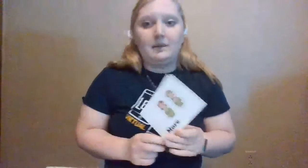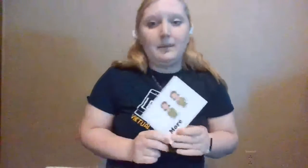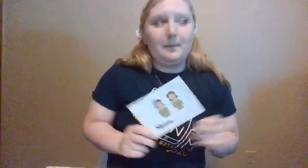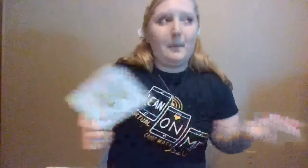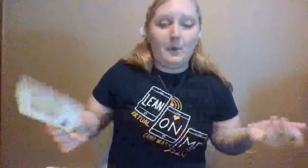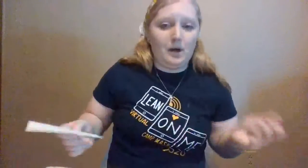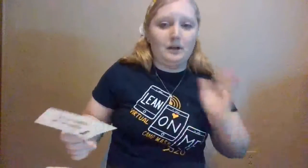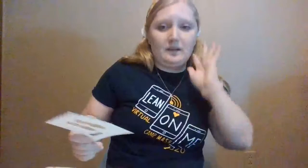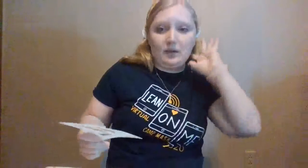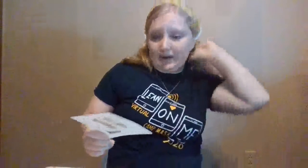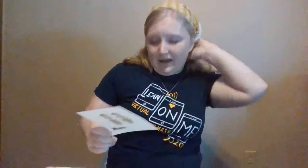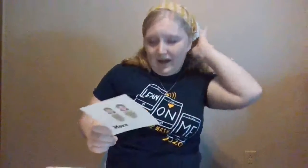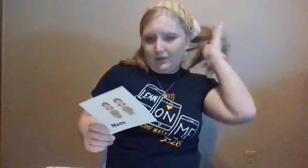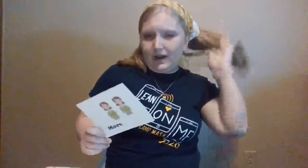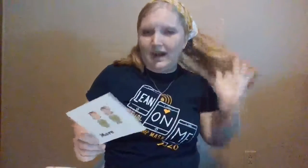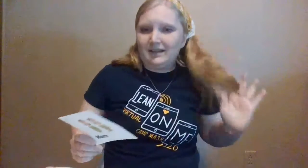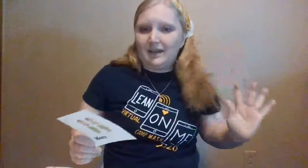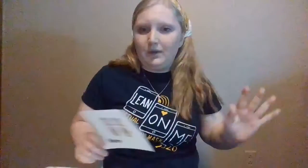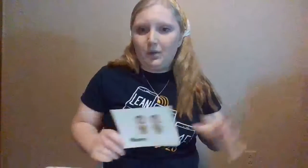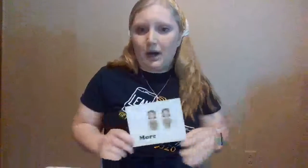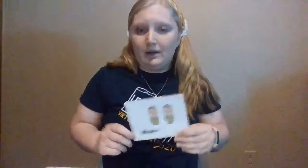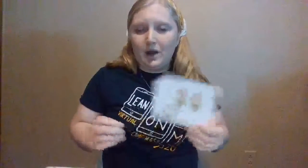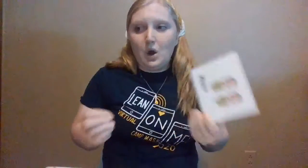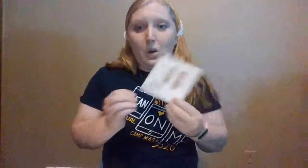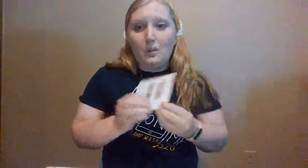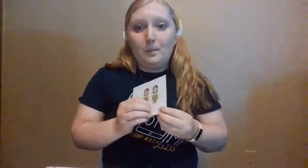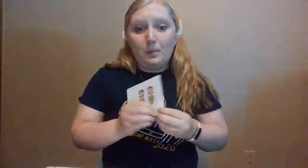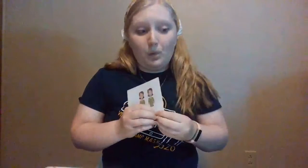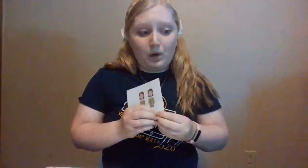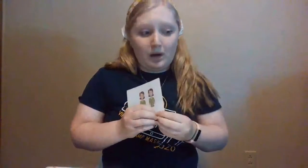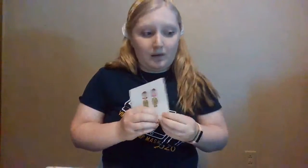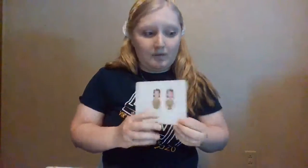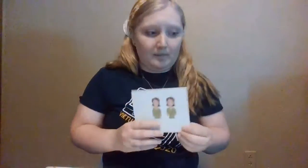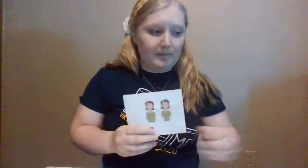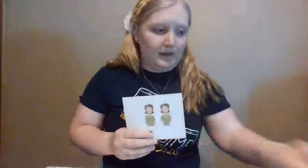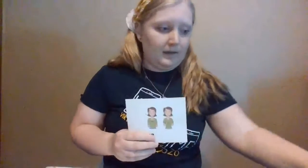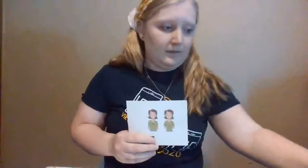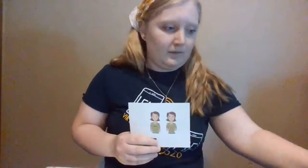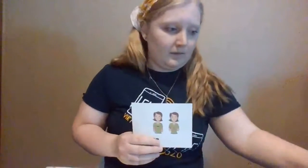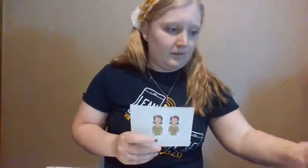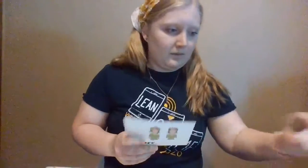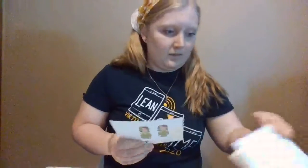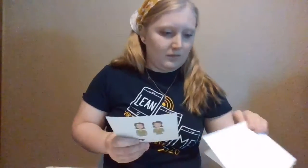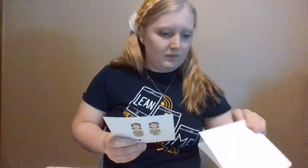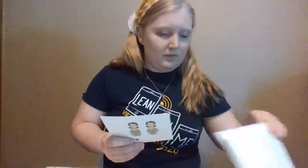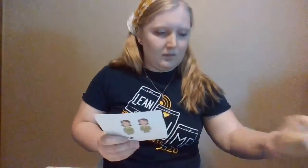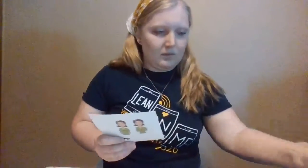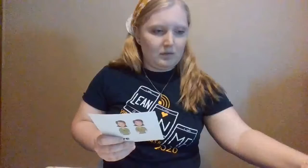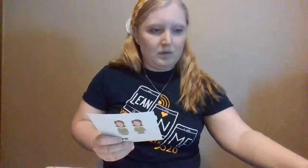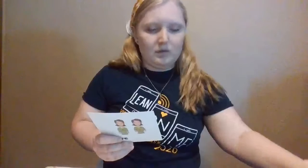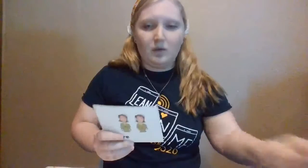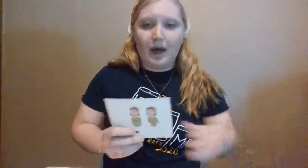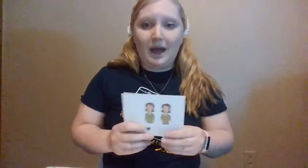Our next sign is the sign for more. So how to ask if you want more of something. So I